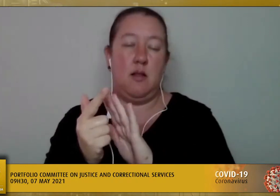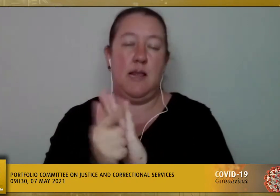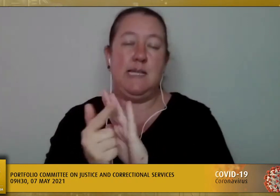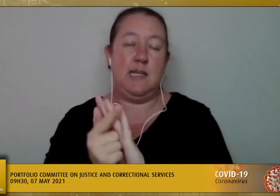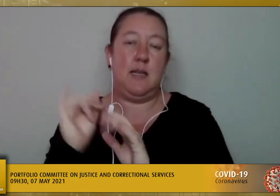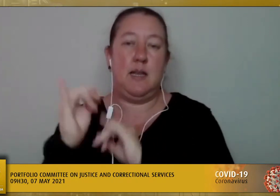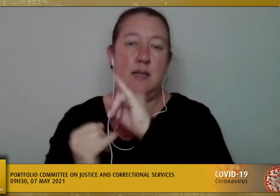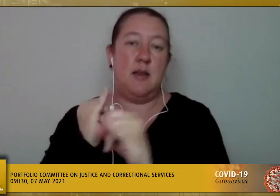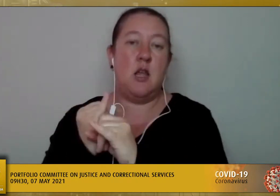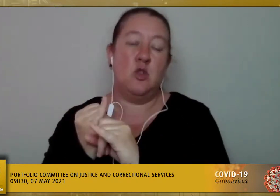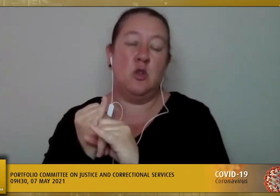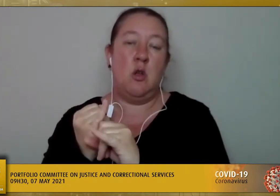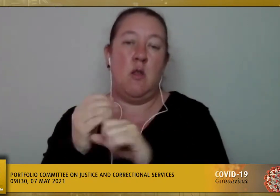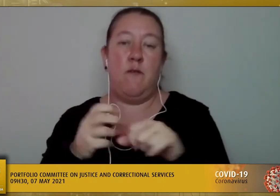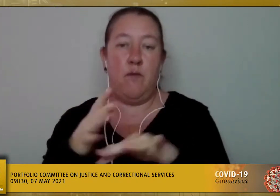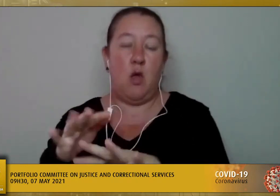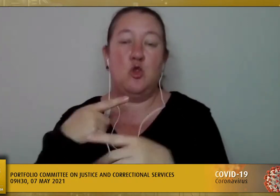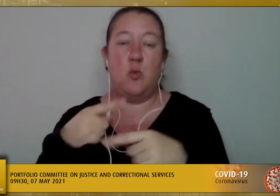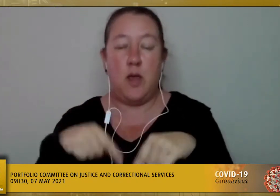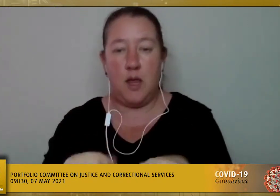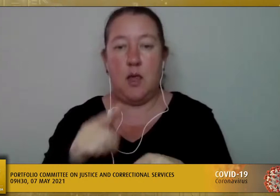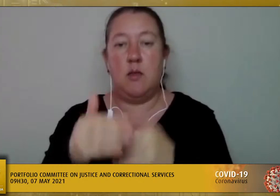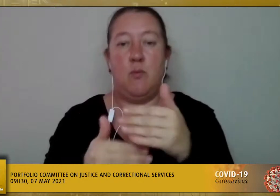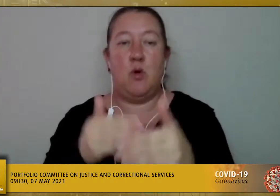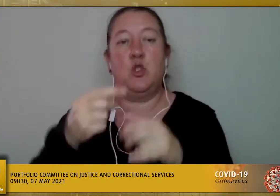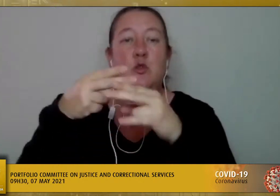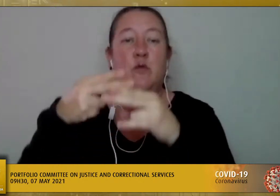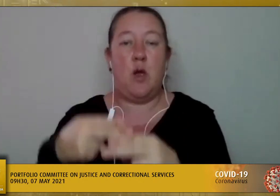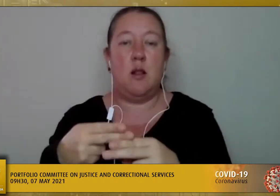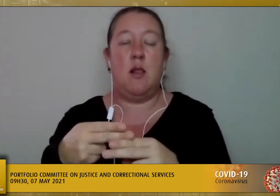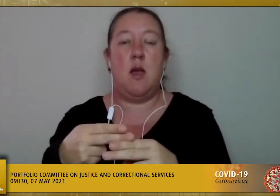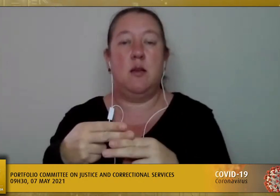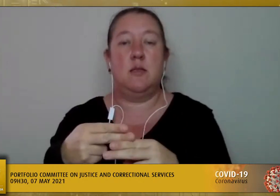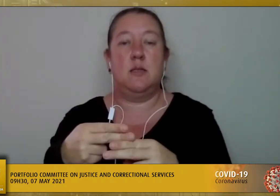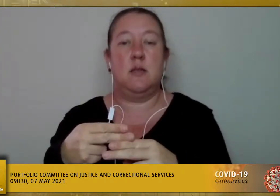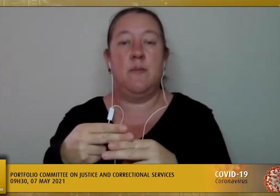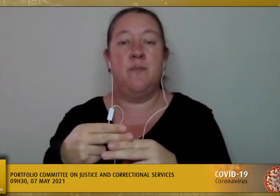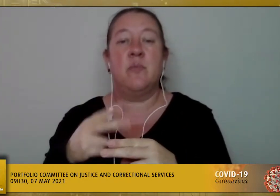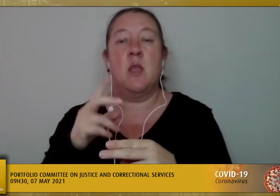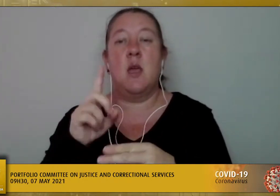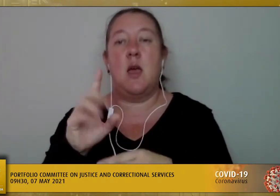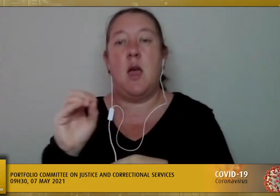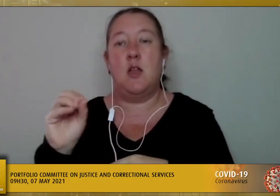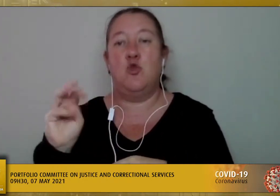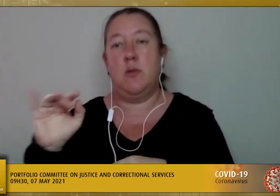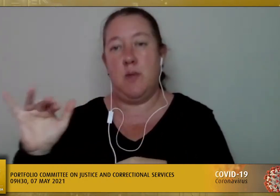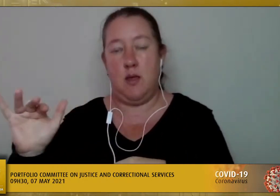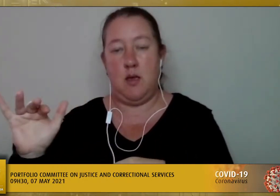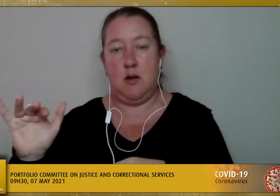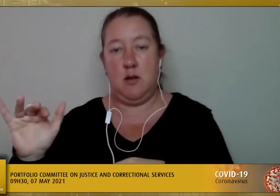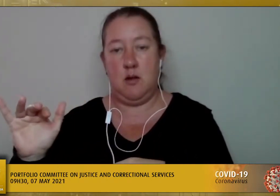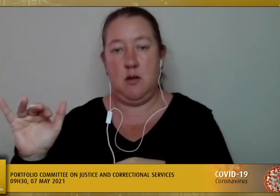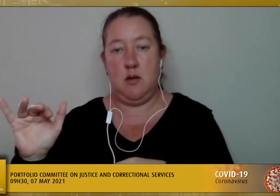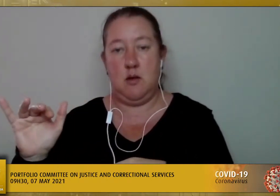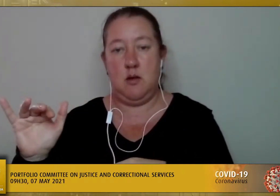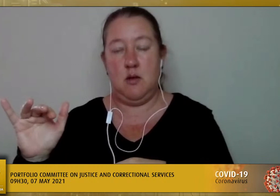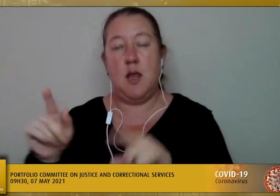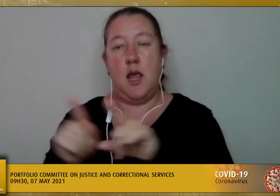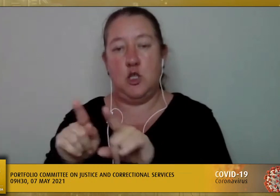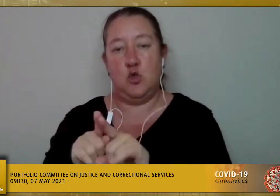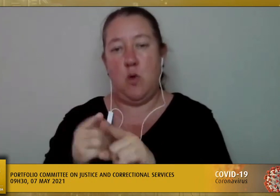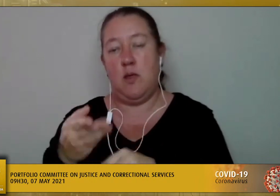and were in the process of um finalizing um a hundred million uh as well